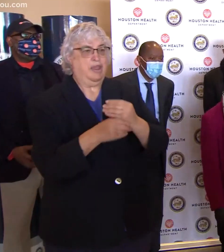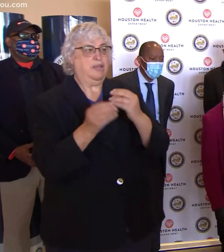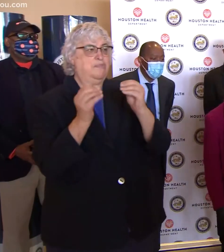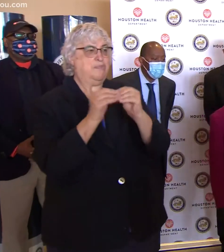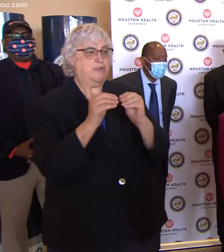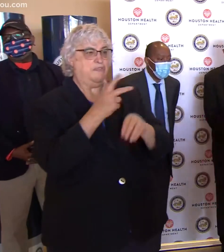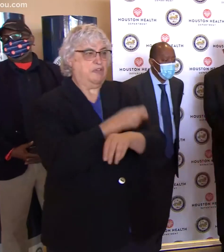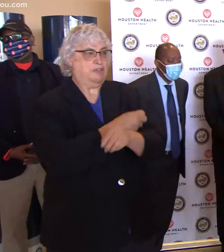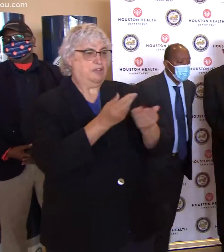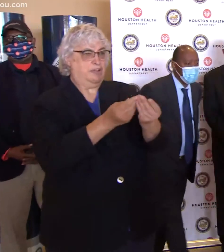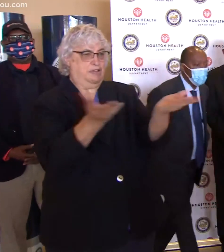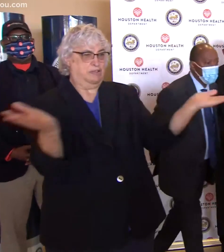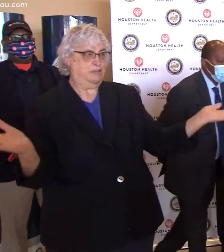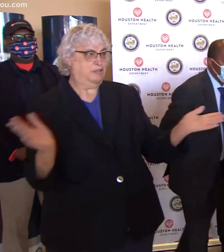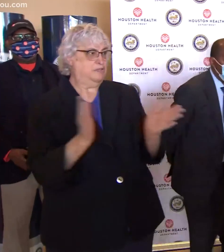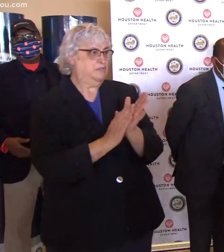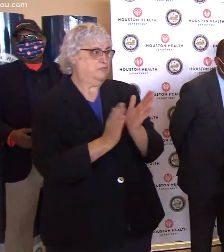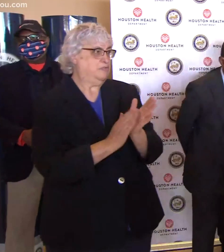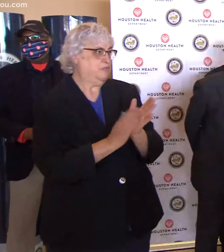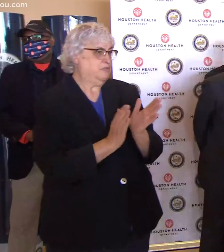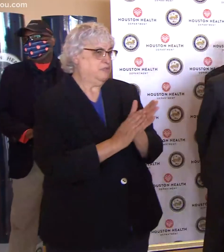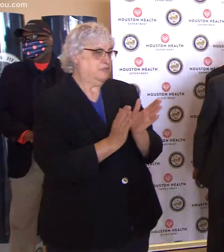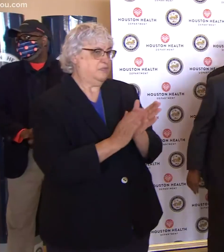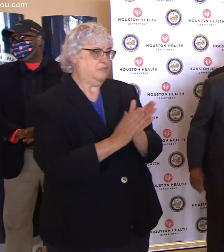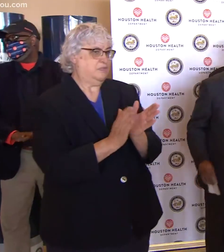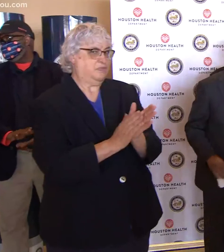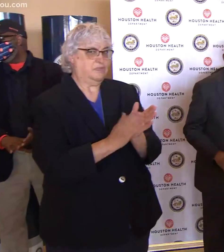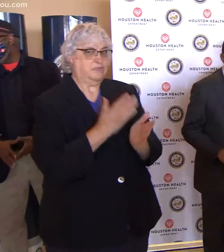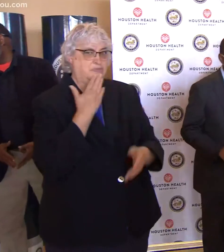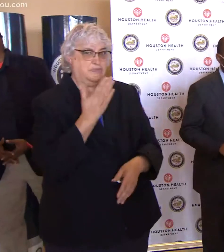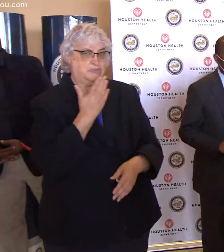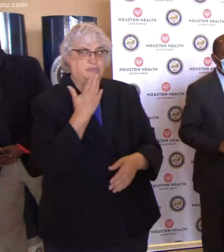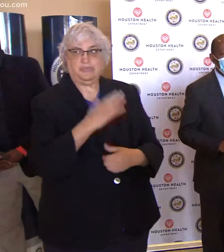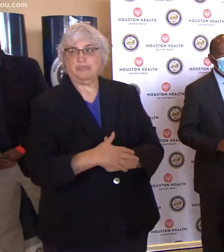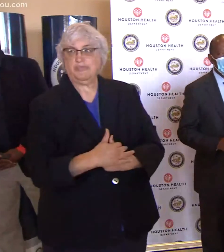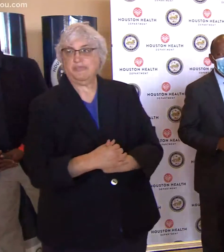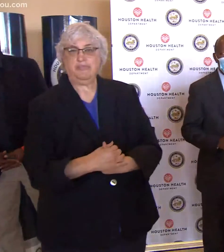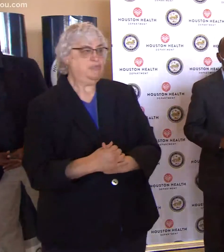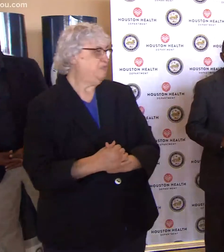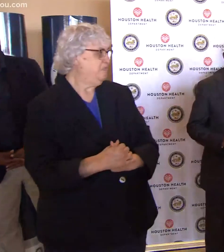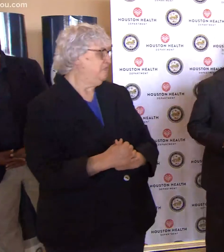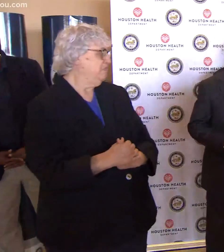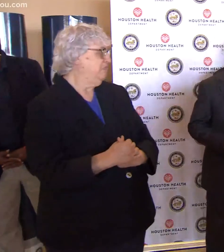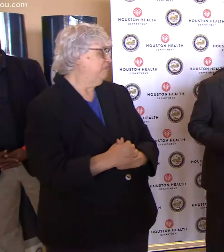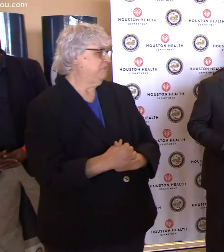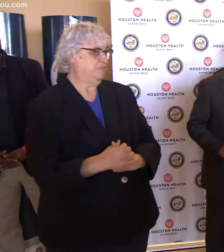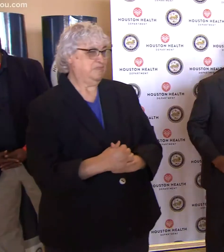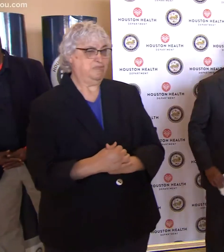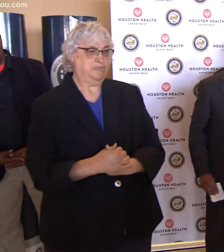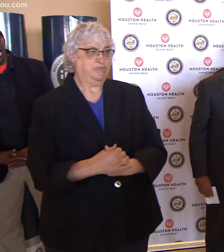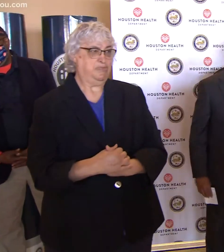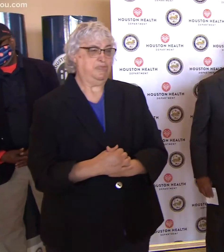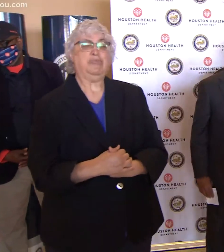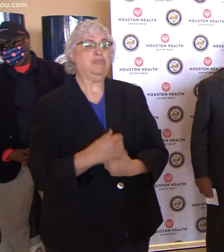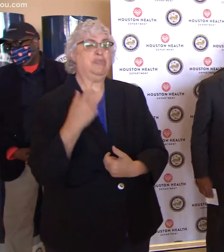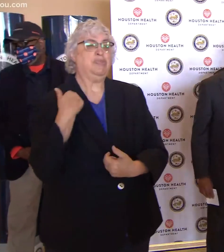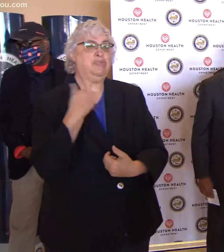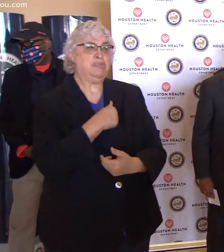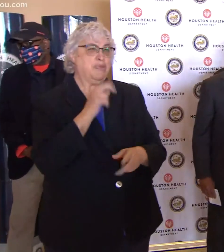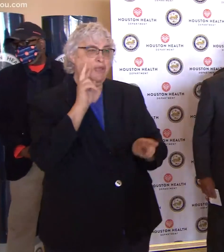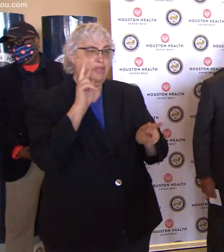public. Thank you. Thank you. Thank you. Well, we certainly look